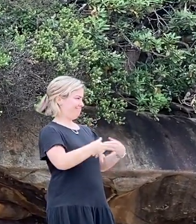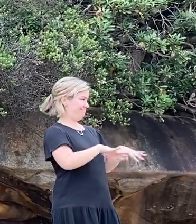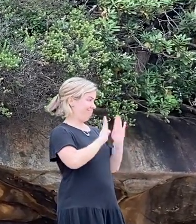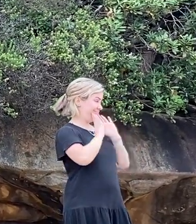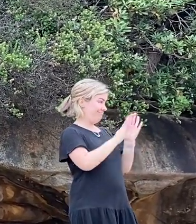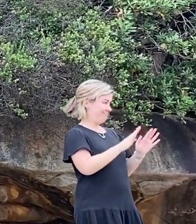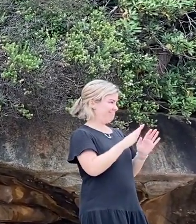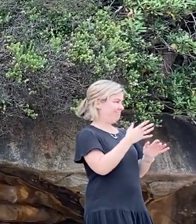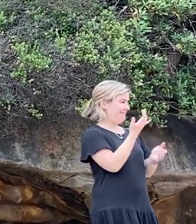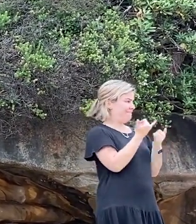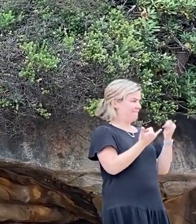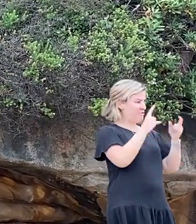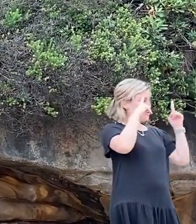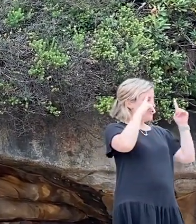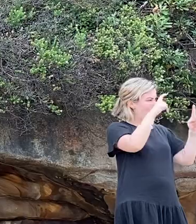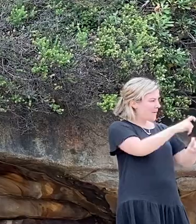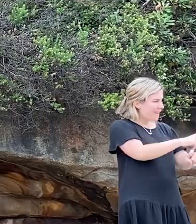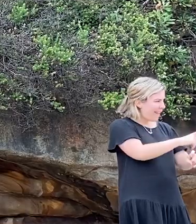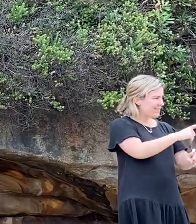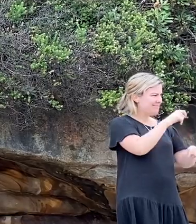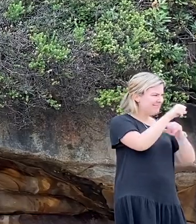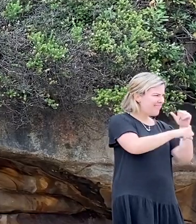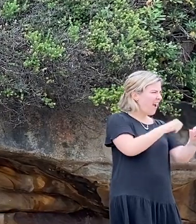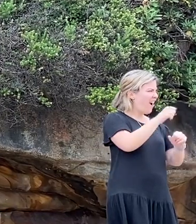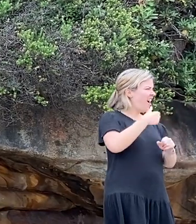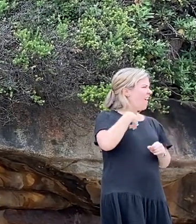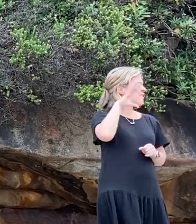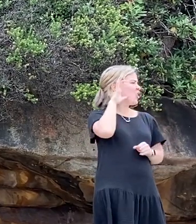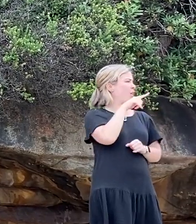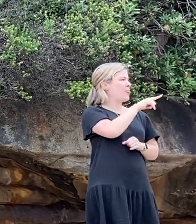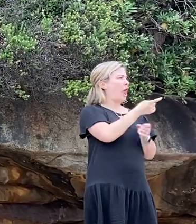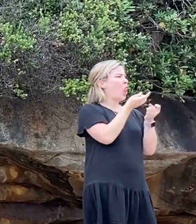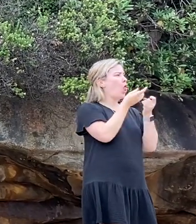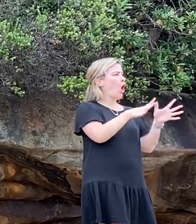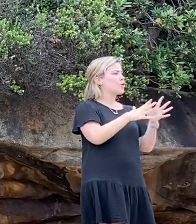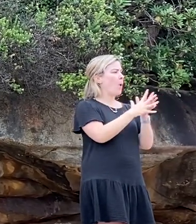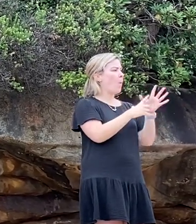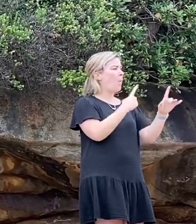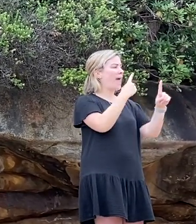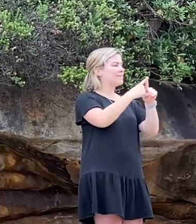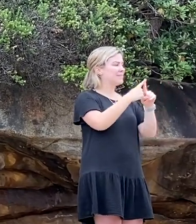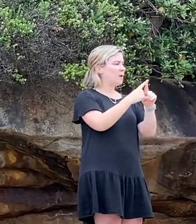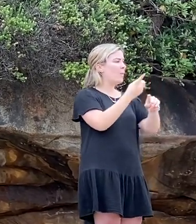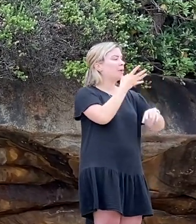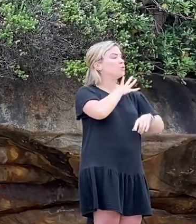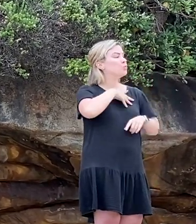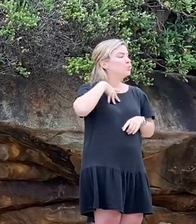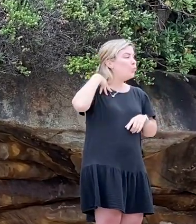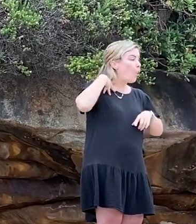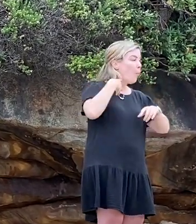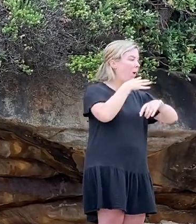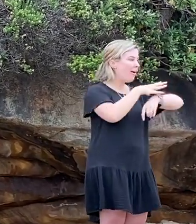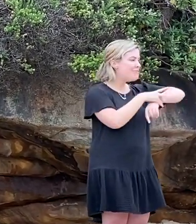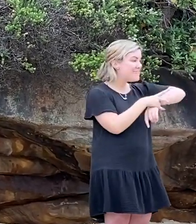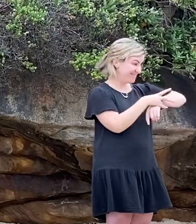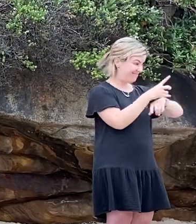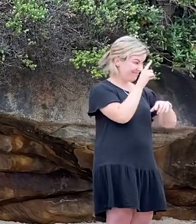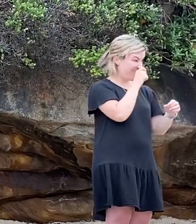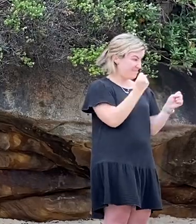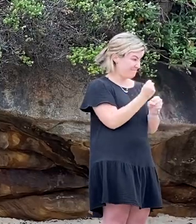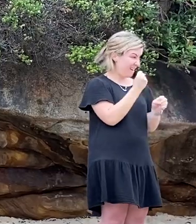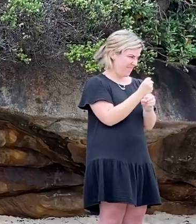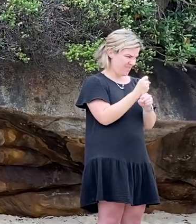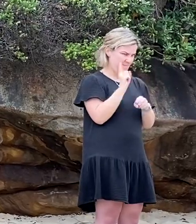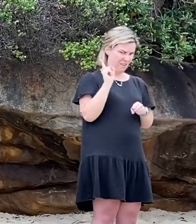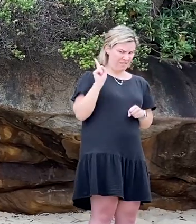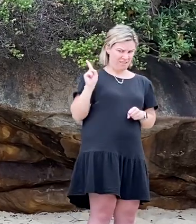it's very, very complicated. I've heard of lost wax with jewellery, but obviously that's a very, very tiny version. Yeah, it's a slightly